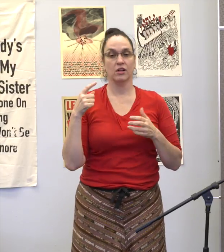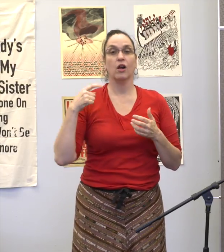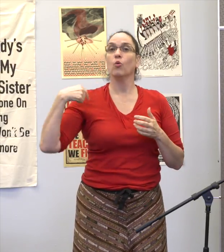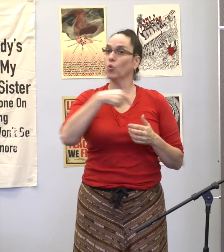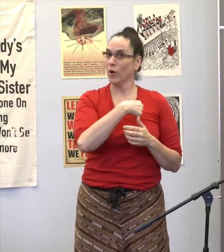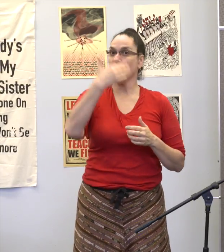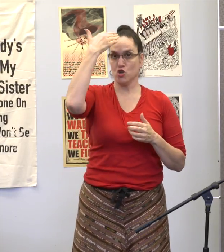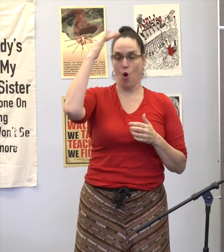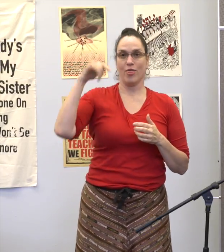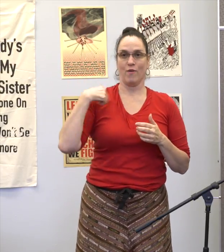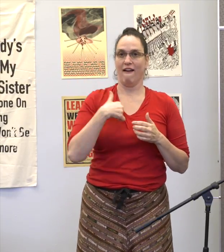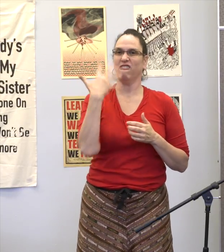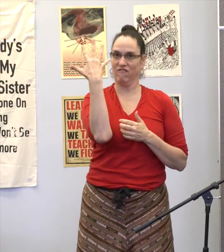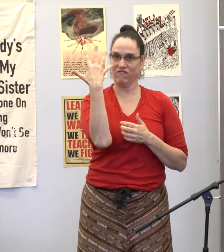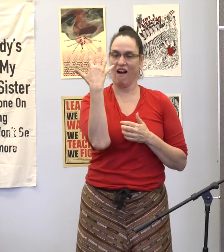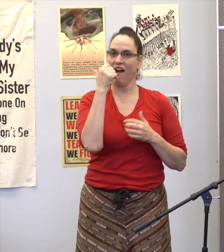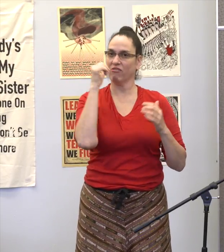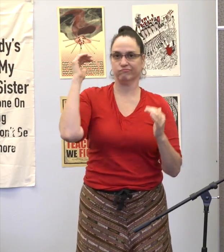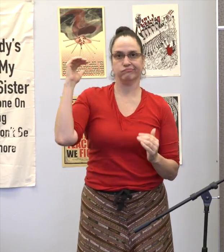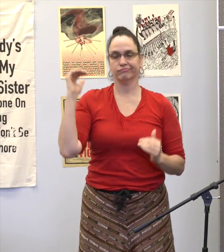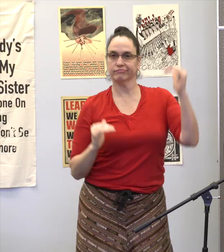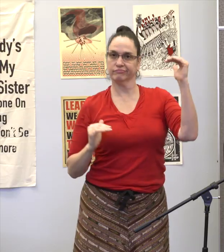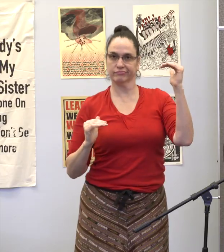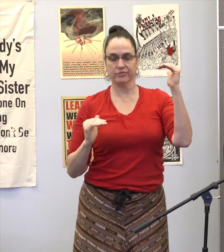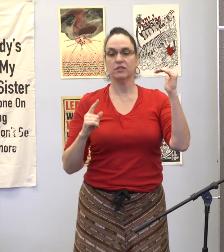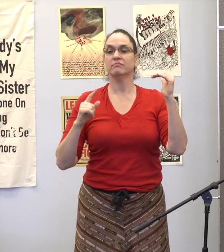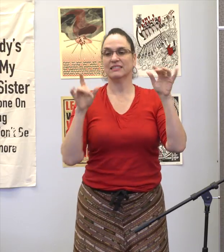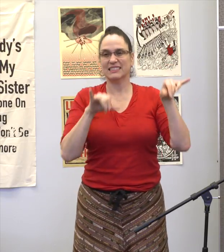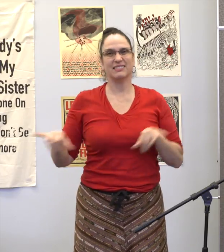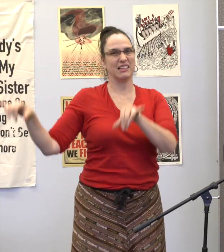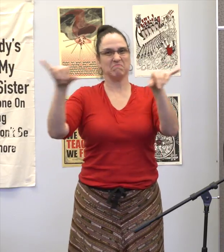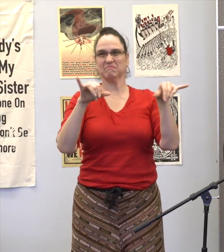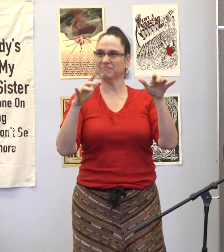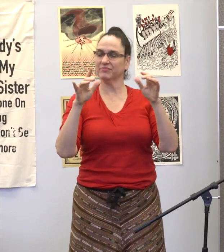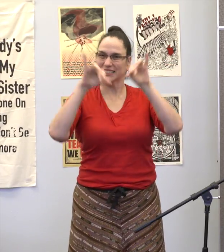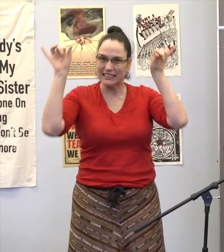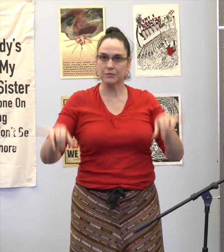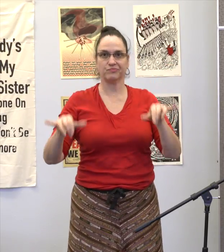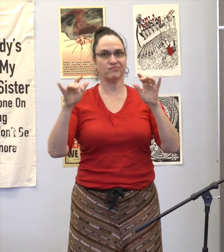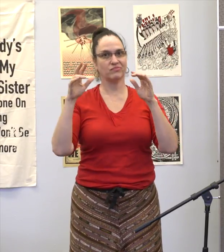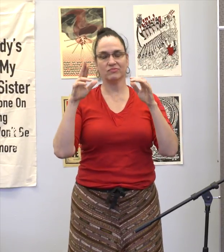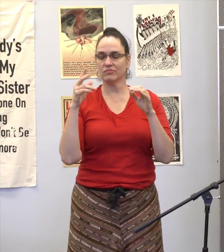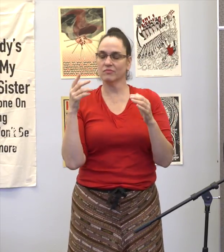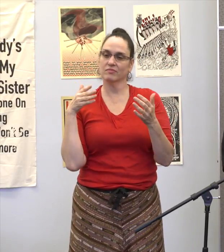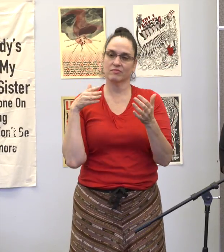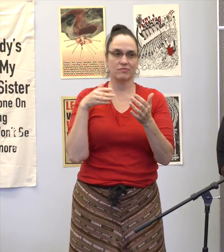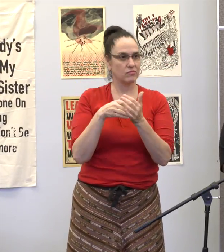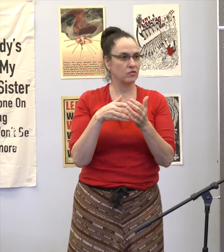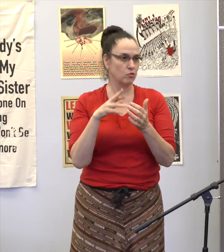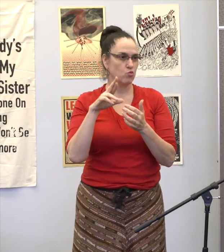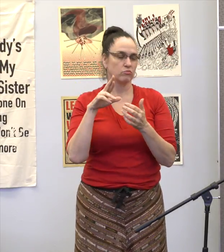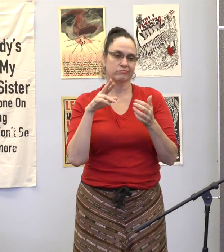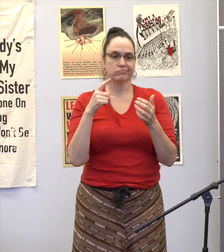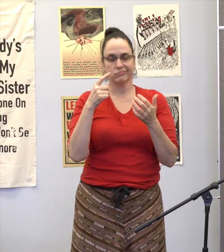are five interlocking injustices: systemic racism. And let me say a minute about racism because of the climate we're in as